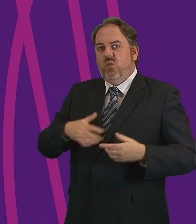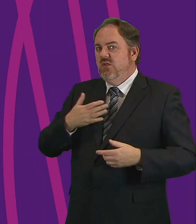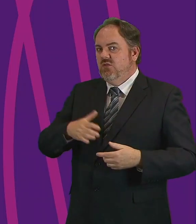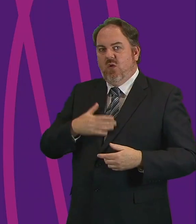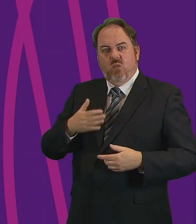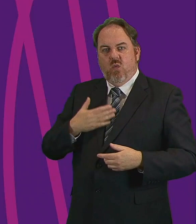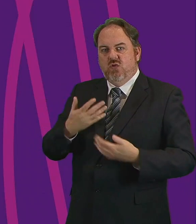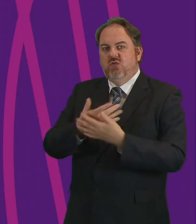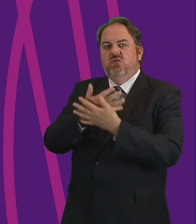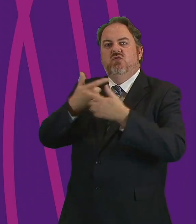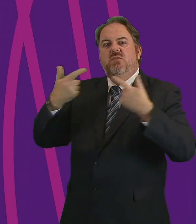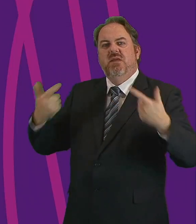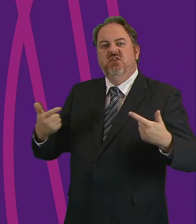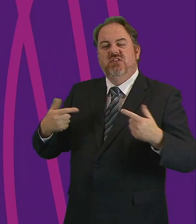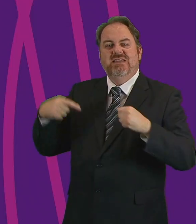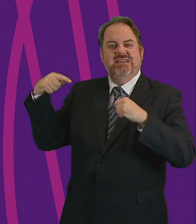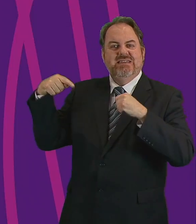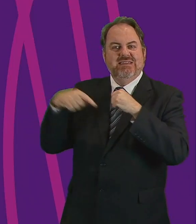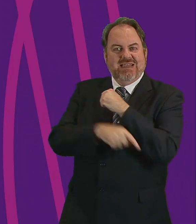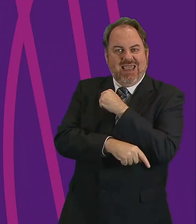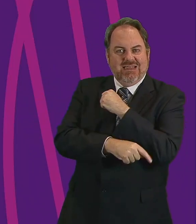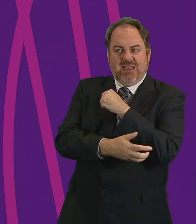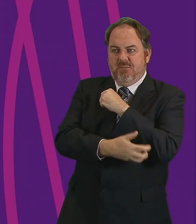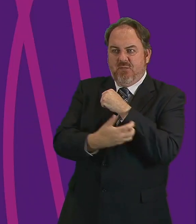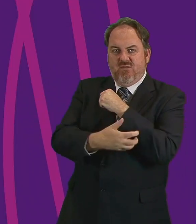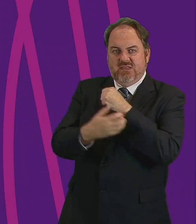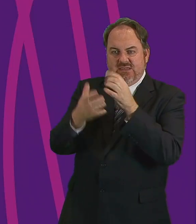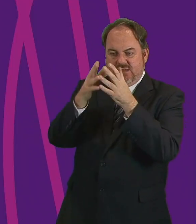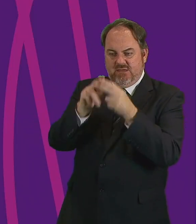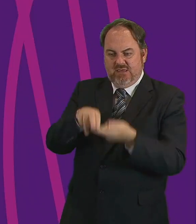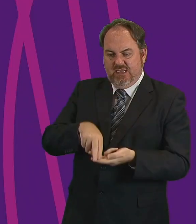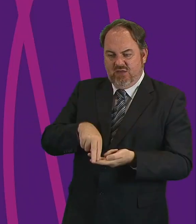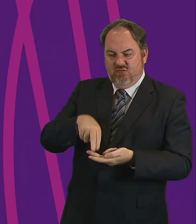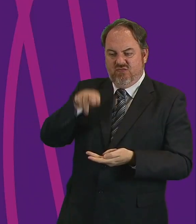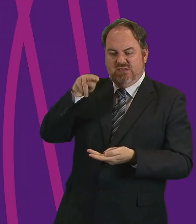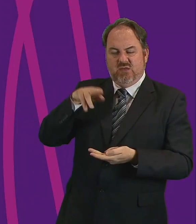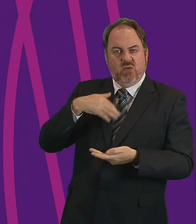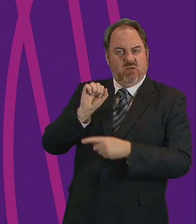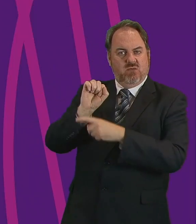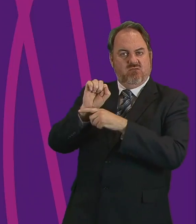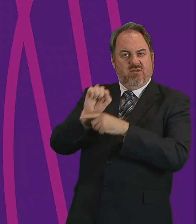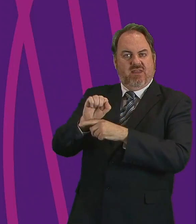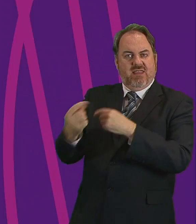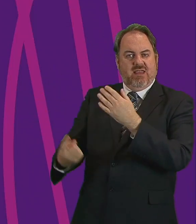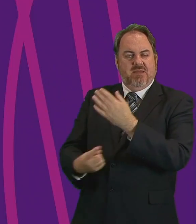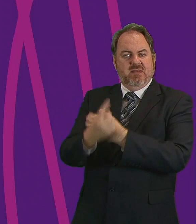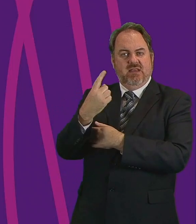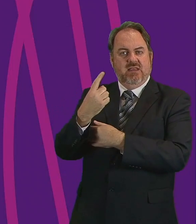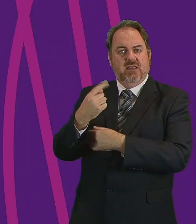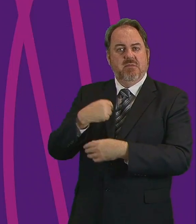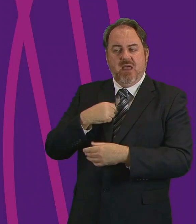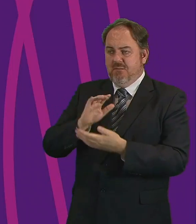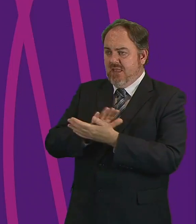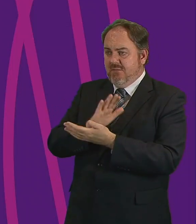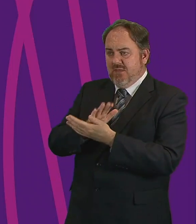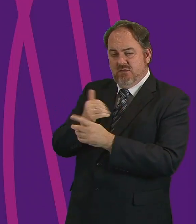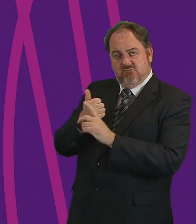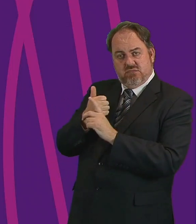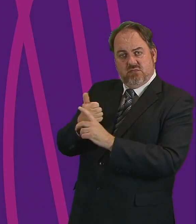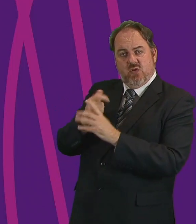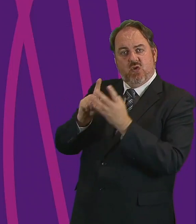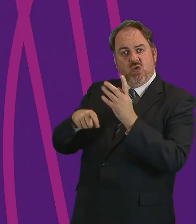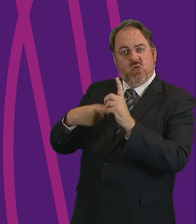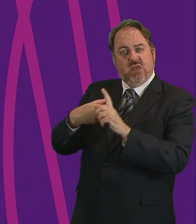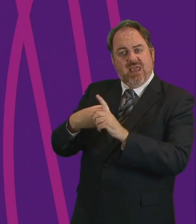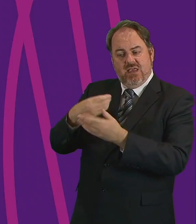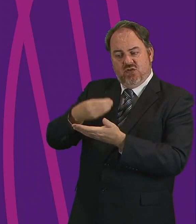of debt and poverty. At this stage, let me say I very much welcome the support the UK Treasury has so far